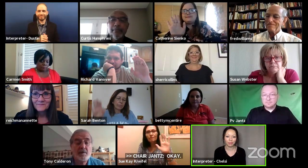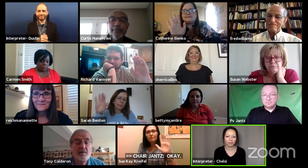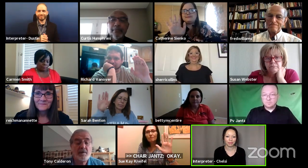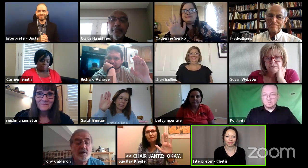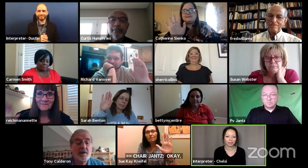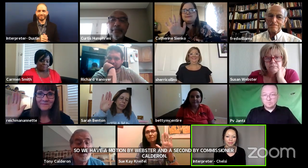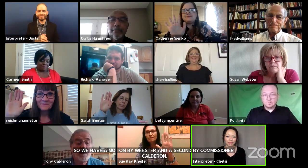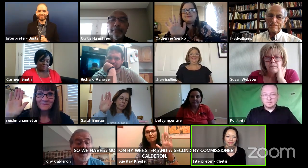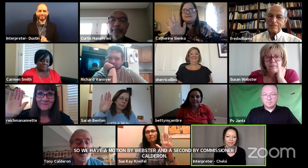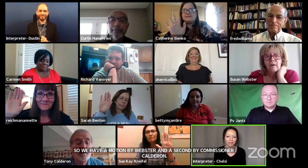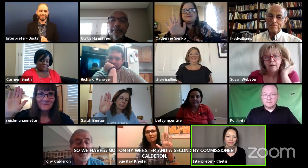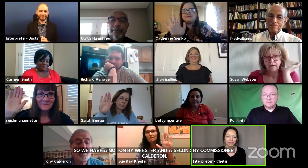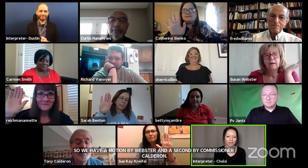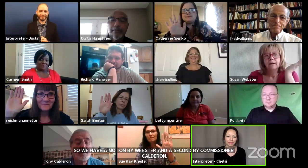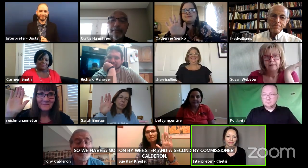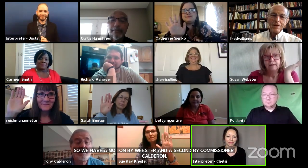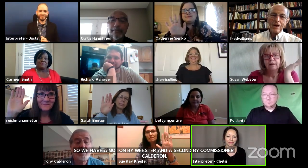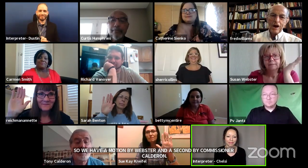aye.